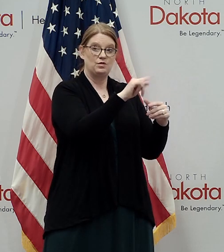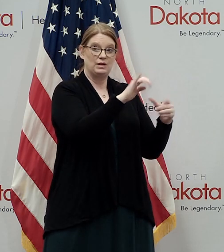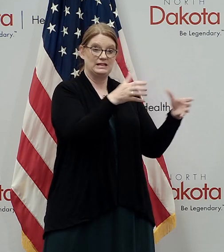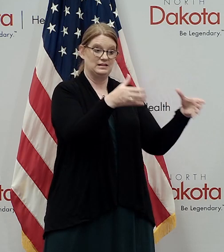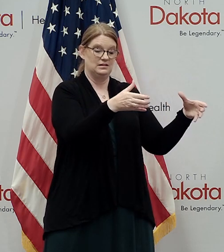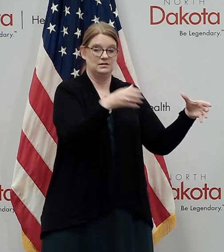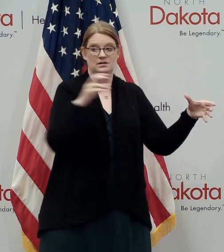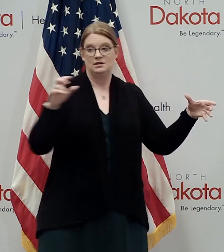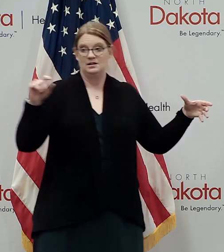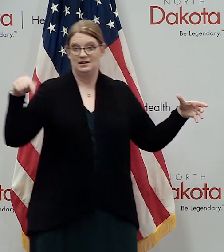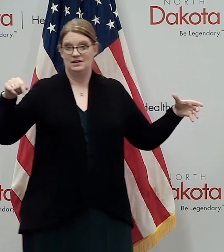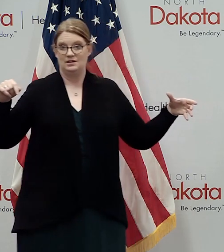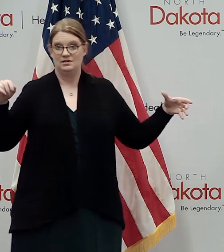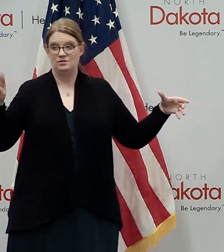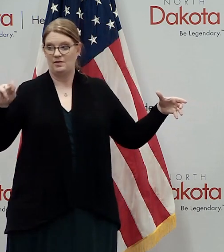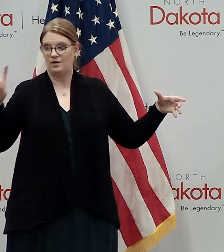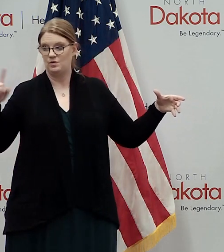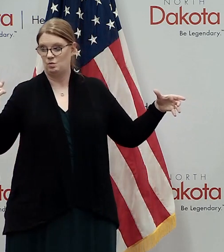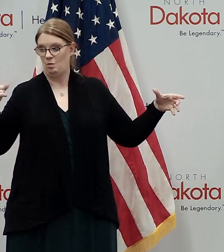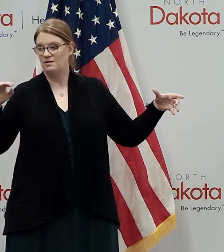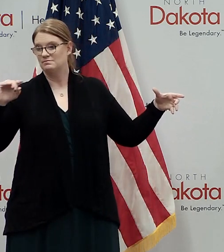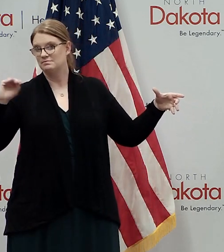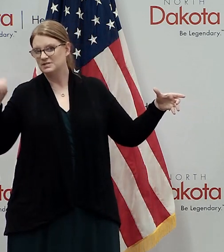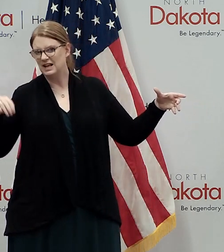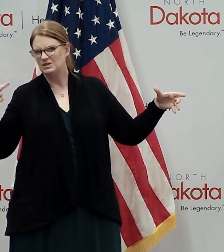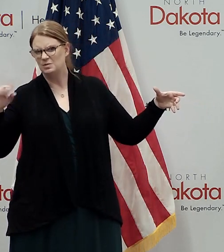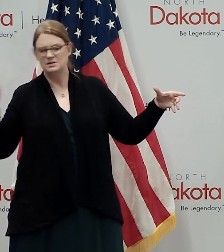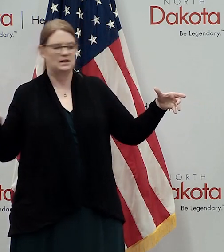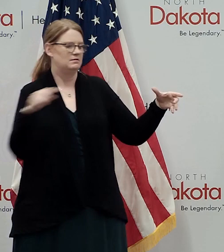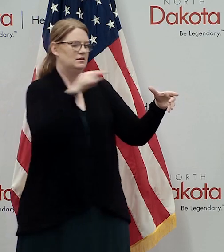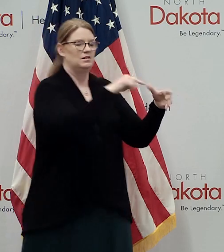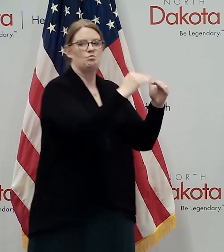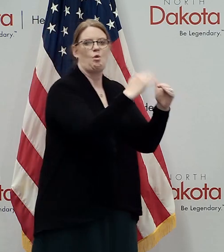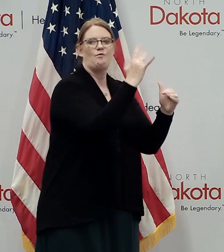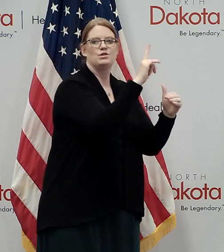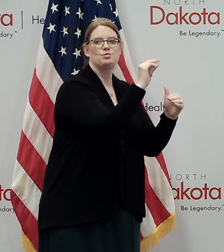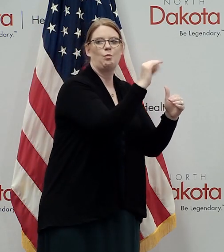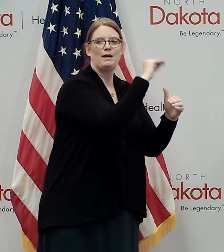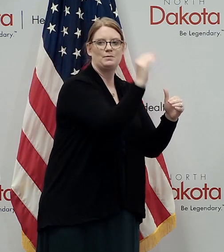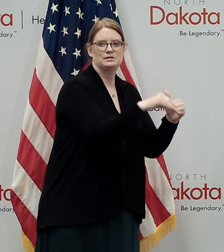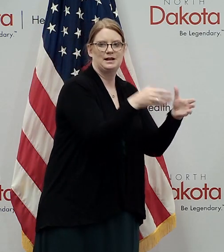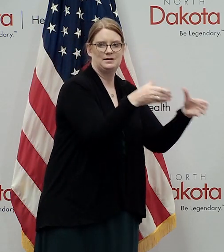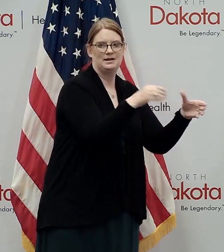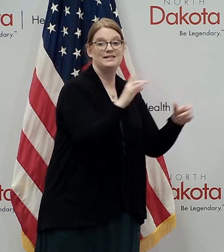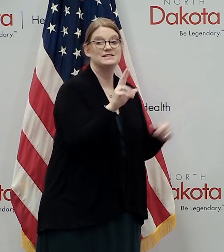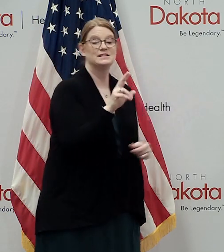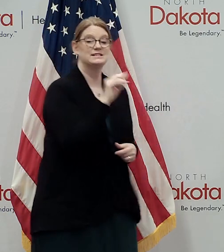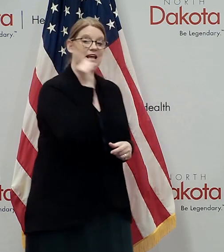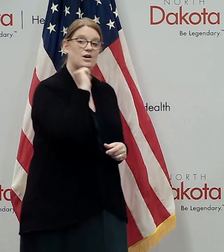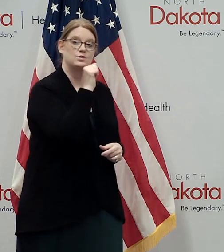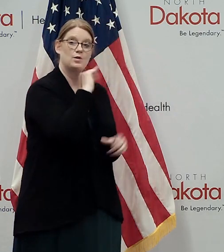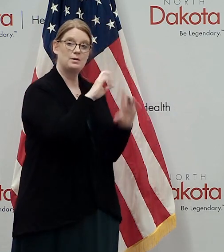here in North Dakota in the 1s and 2s is over 20%. That's from the Arizona Department of Health. And California